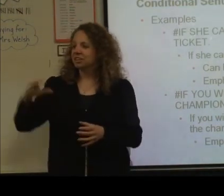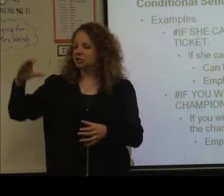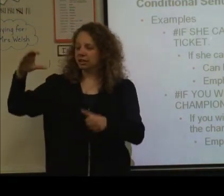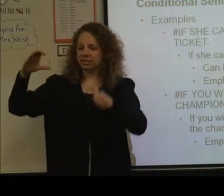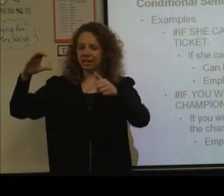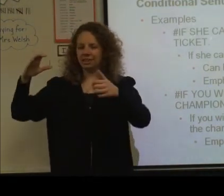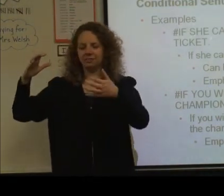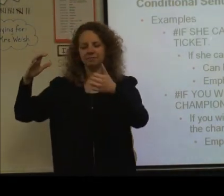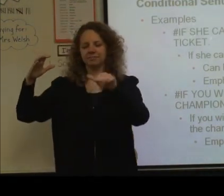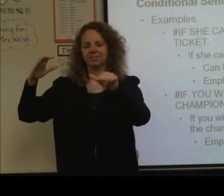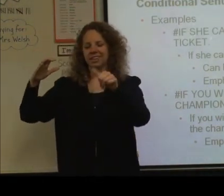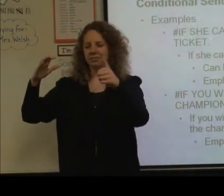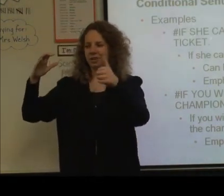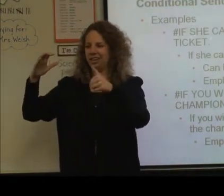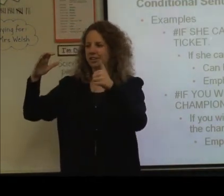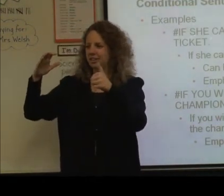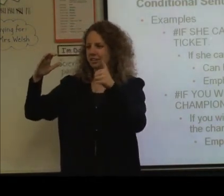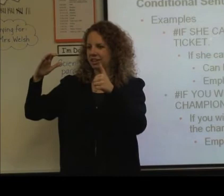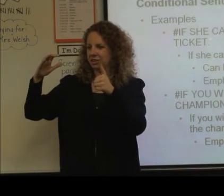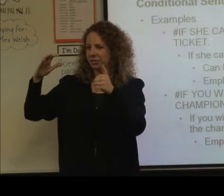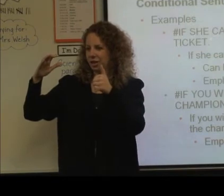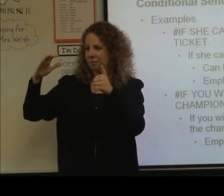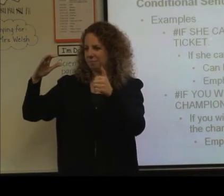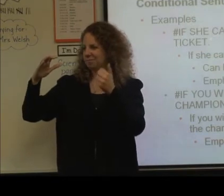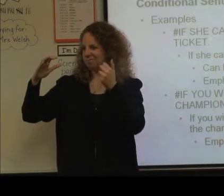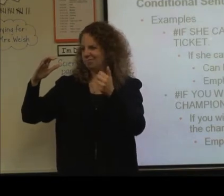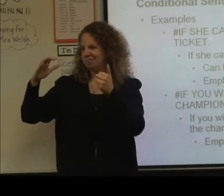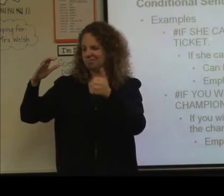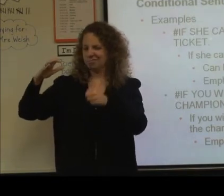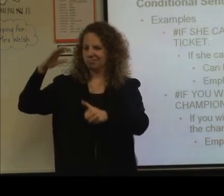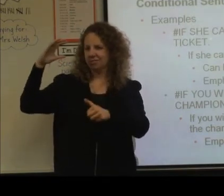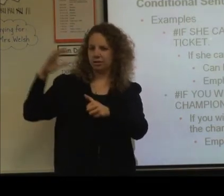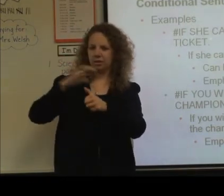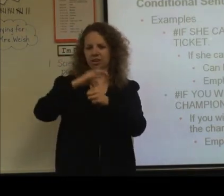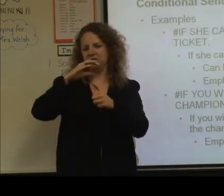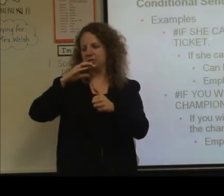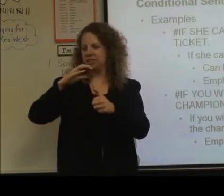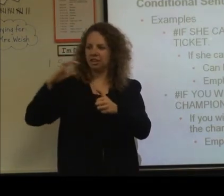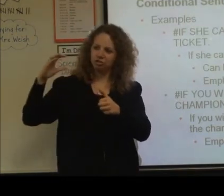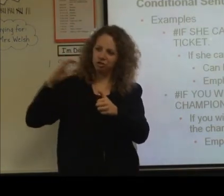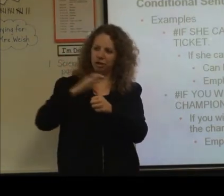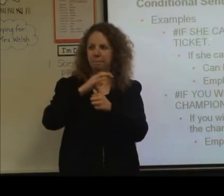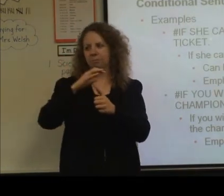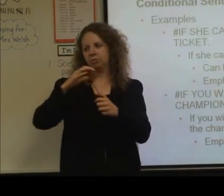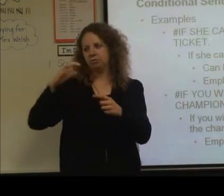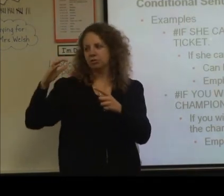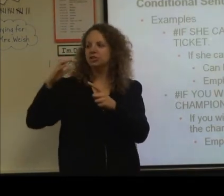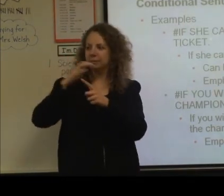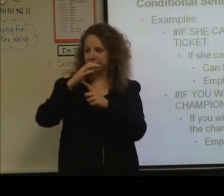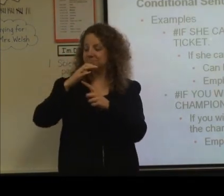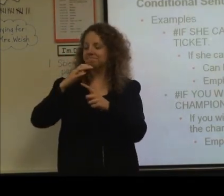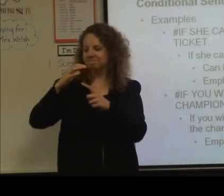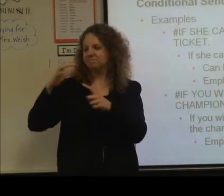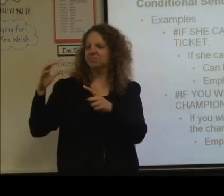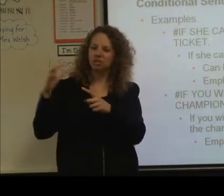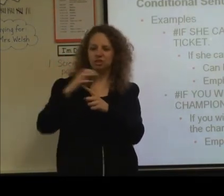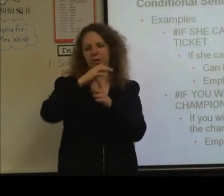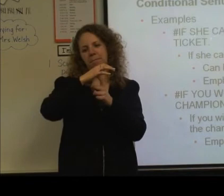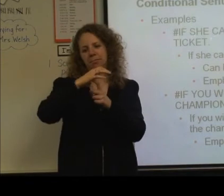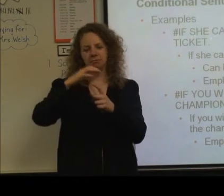So it's kind of, like if you kind of did it like on your thumb, I would kind of just do it like that. Champ. Like this? Champ. Champ.